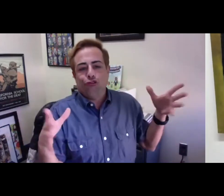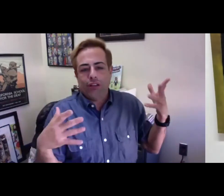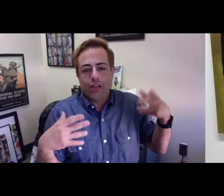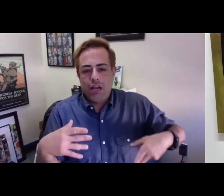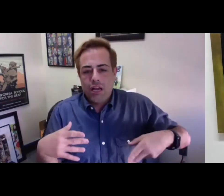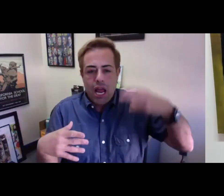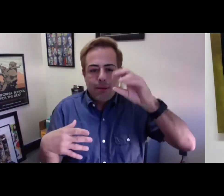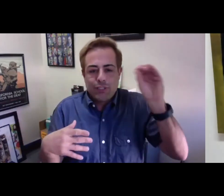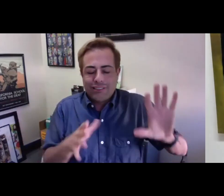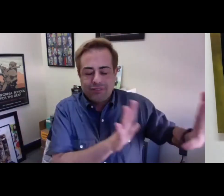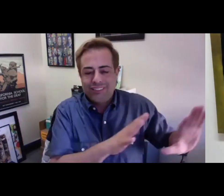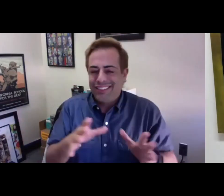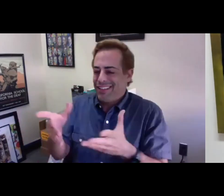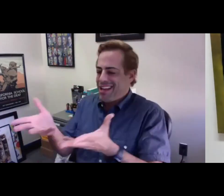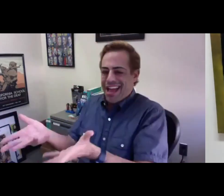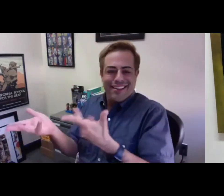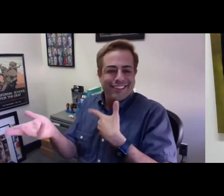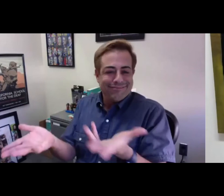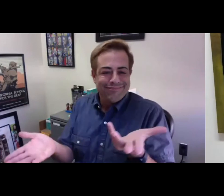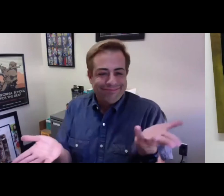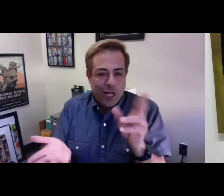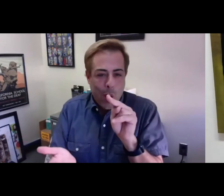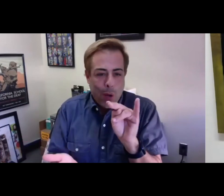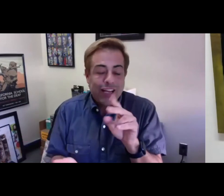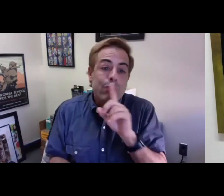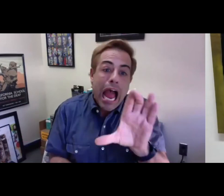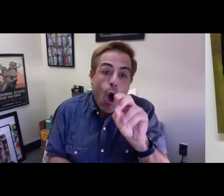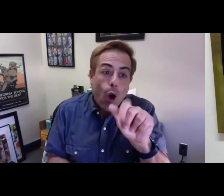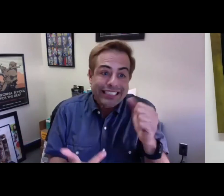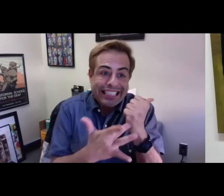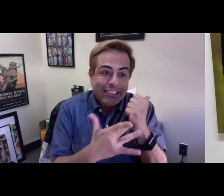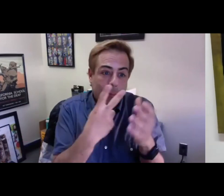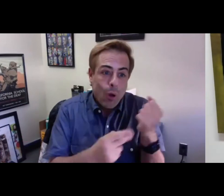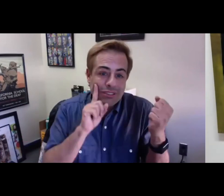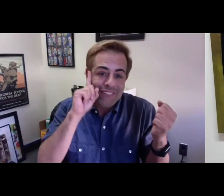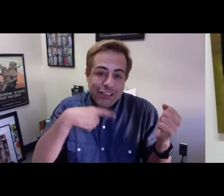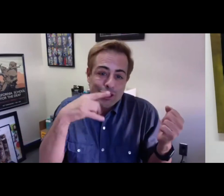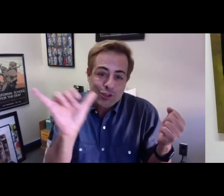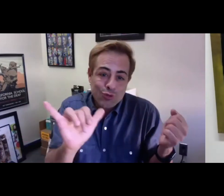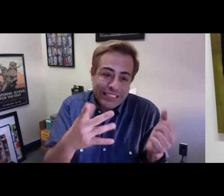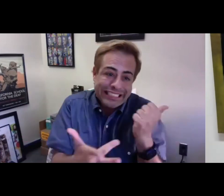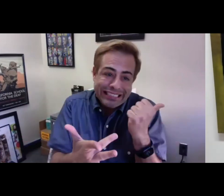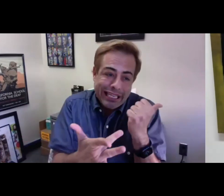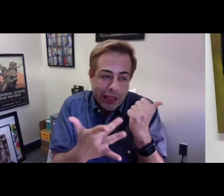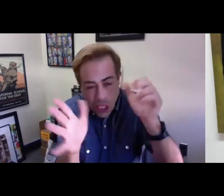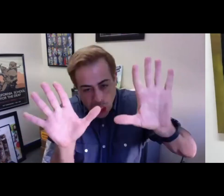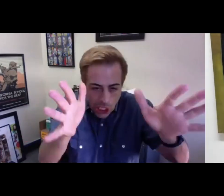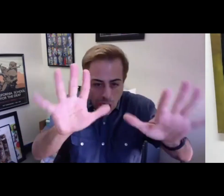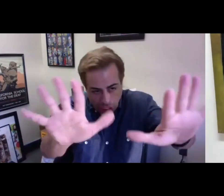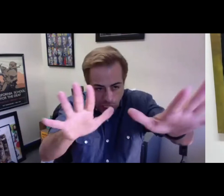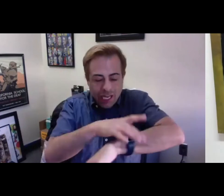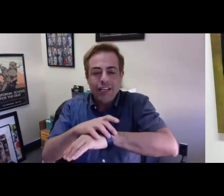of identify more of what they use. Like, for example, codas technically, or they're kind